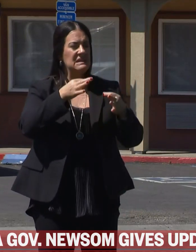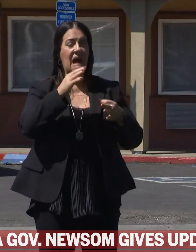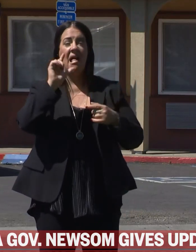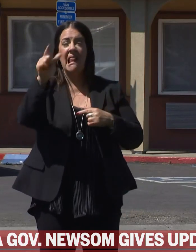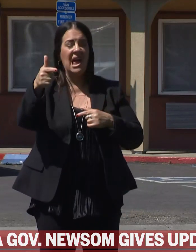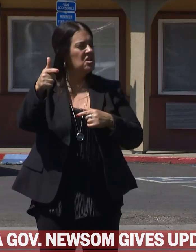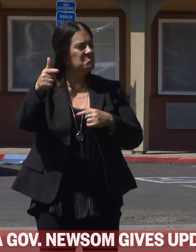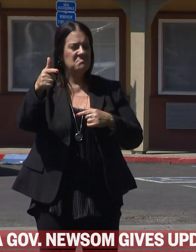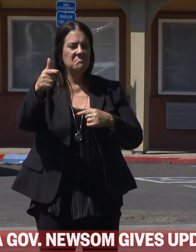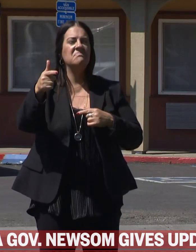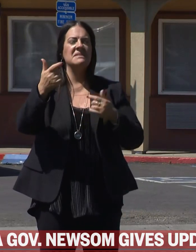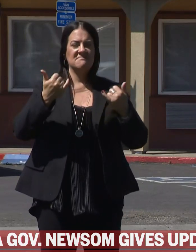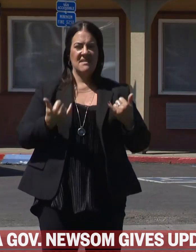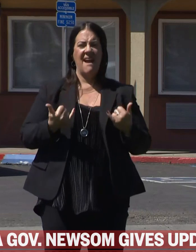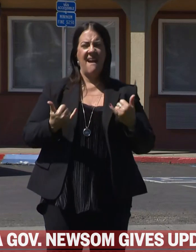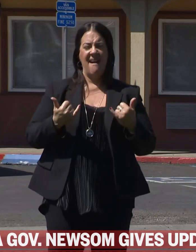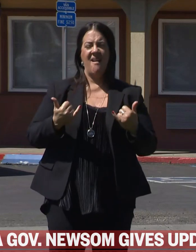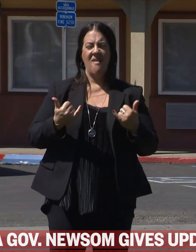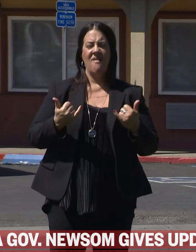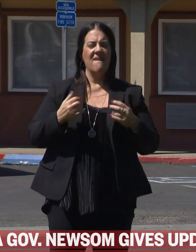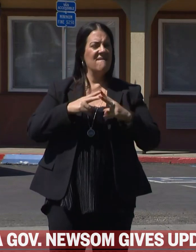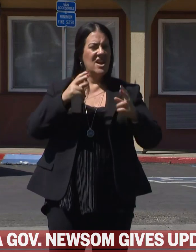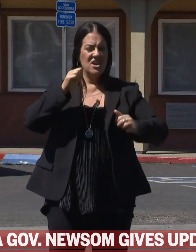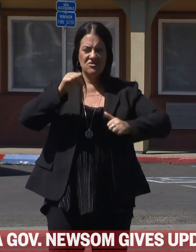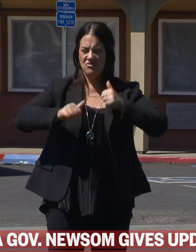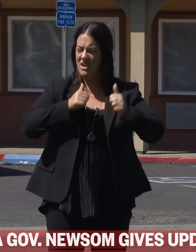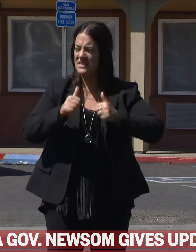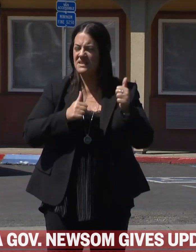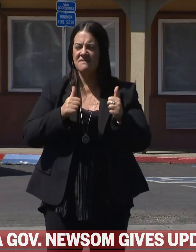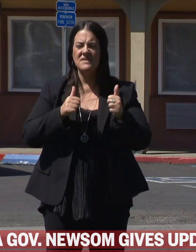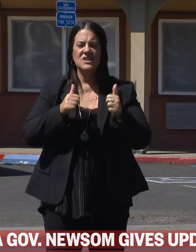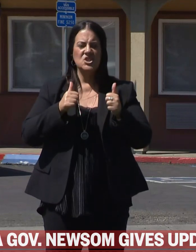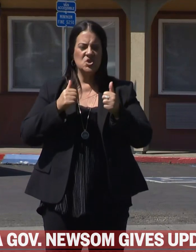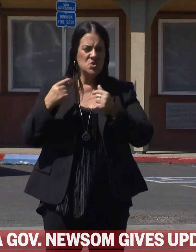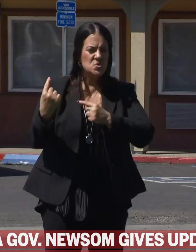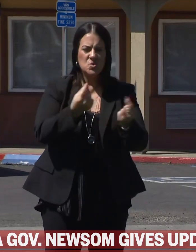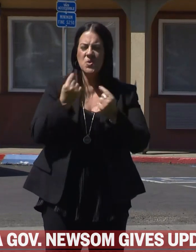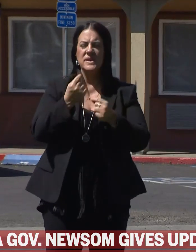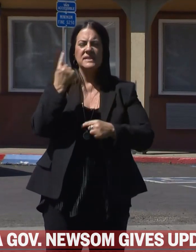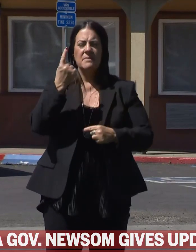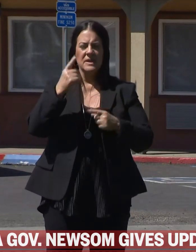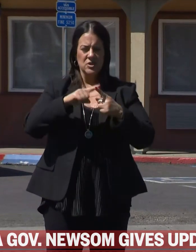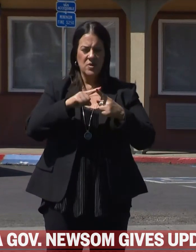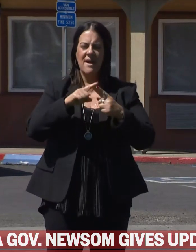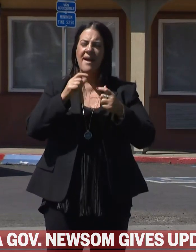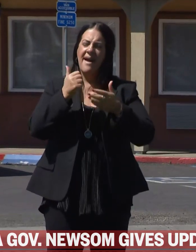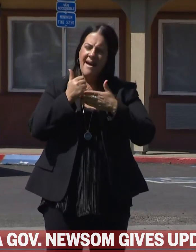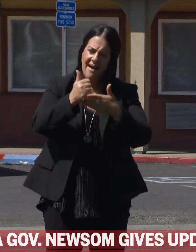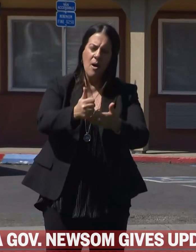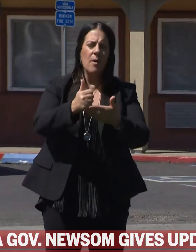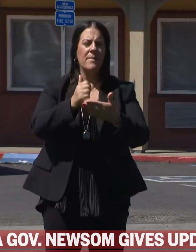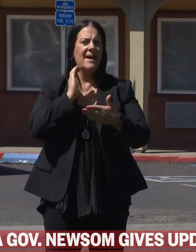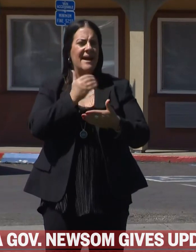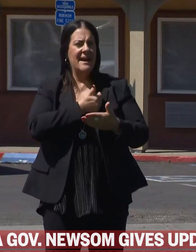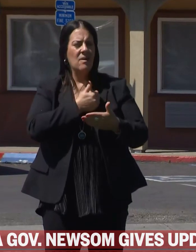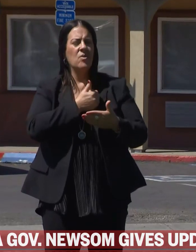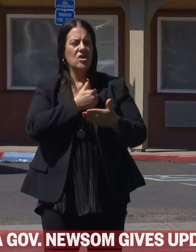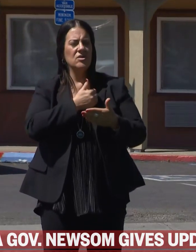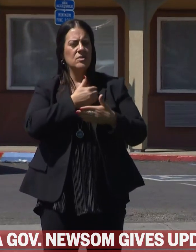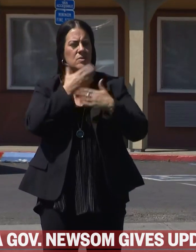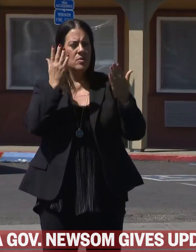and aggressive way. And so I want to thank you for highlighting this issue today, but more